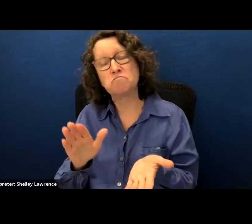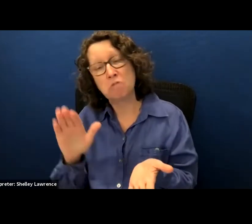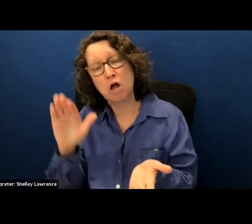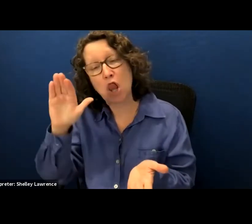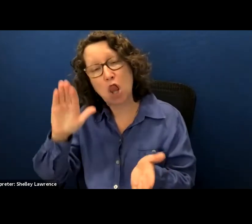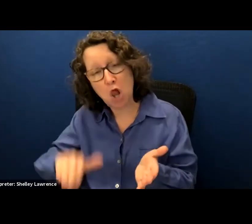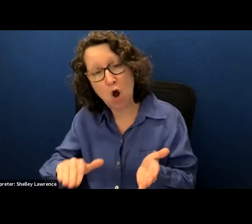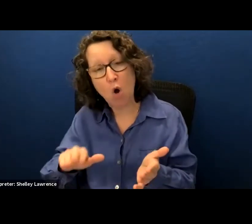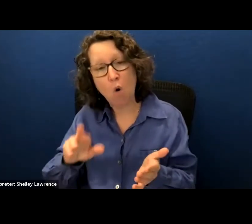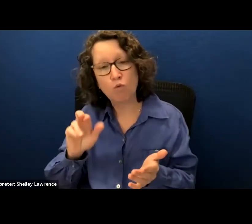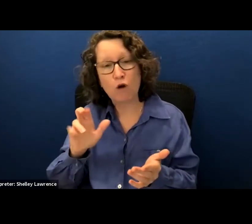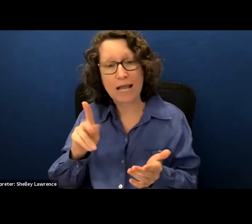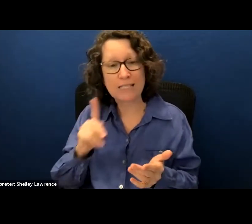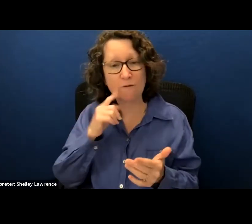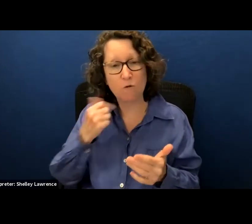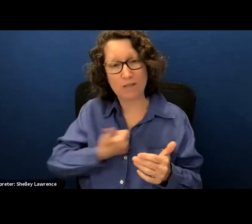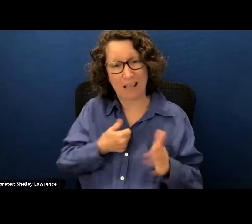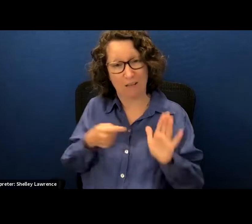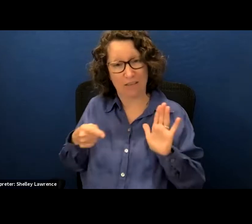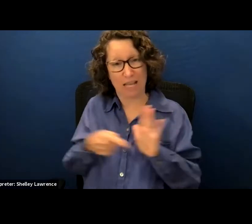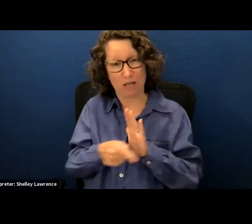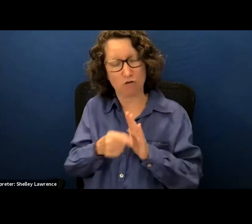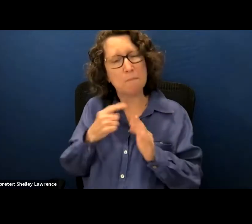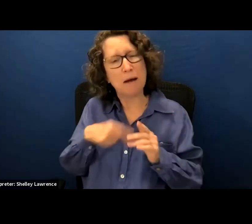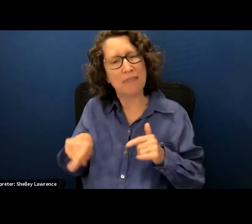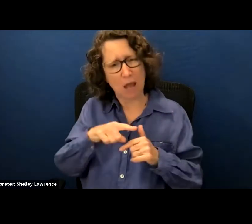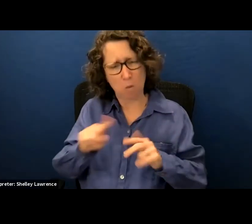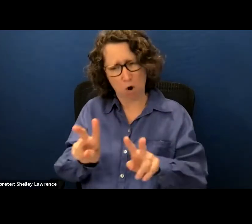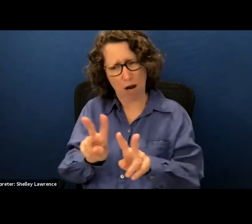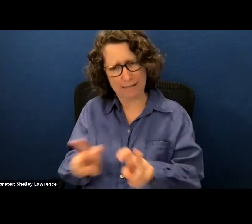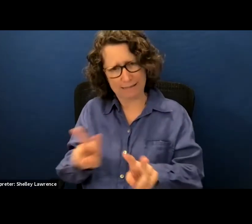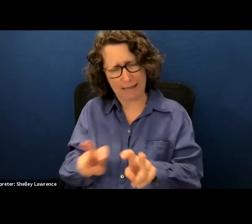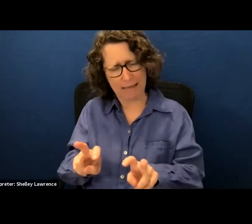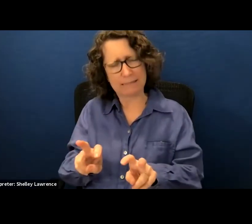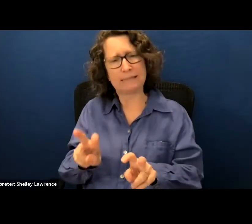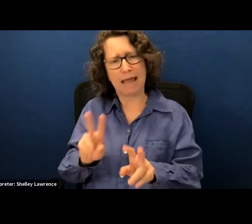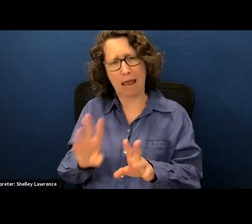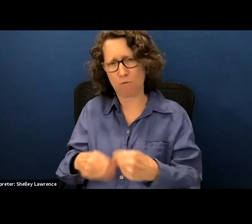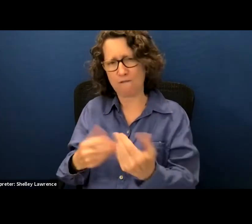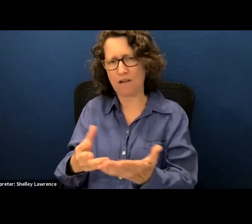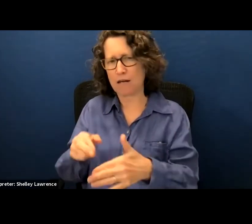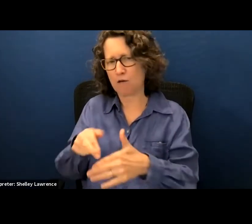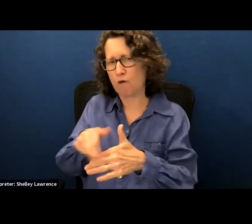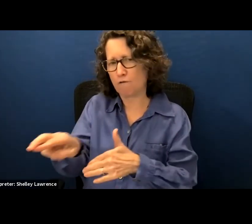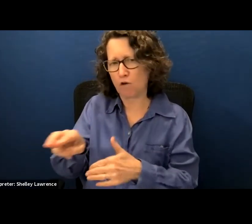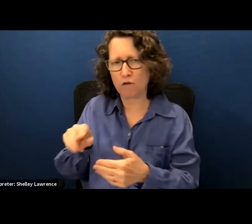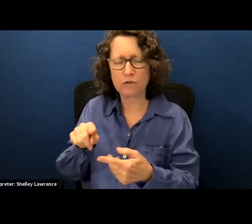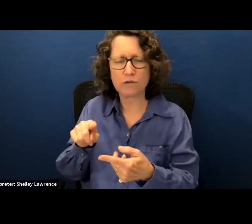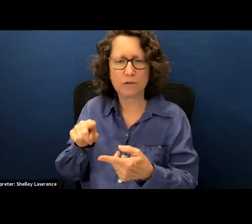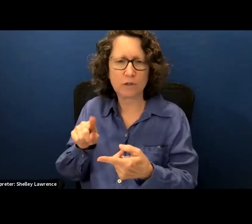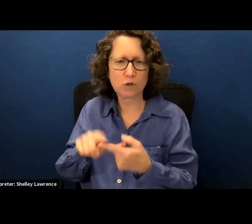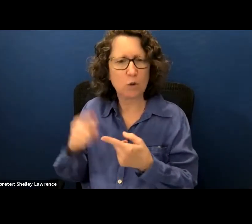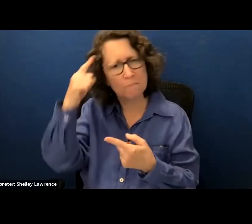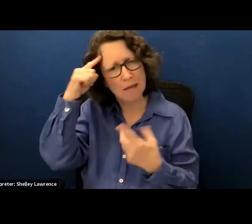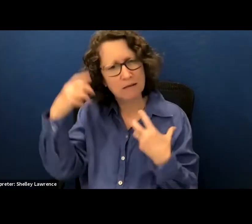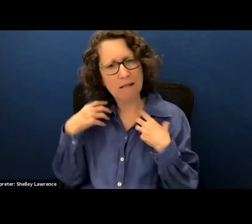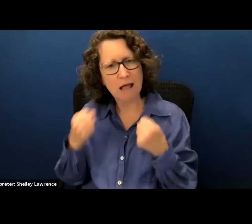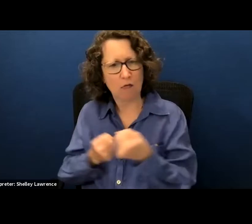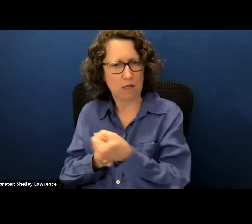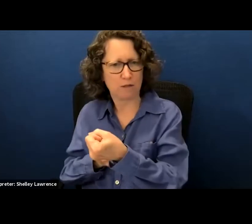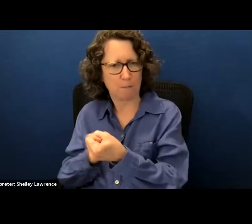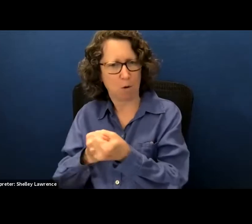for self-injury. However, these students were assessed and provided referrals to mental health